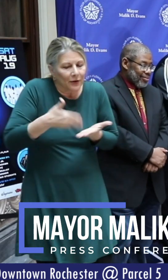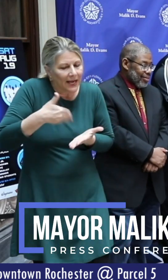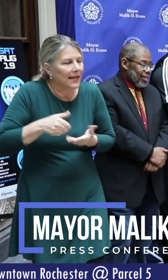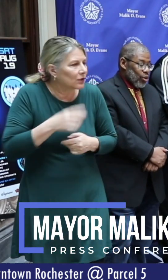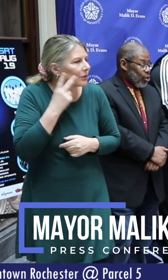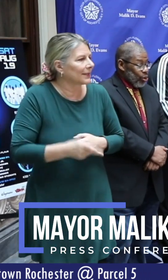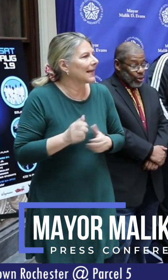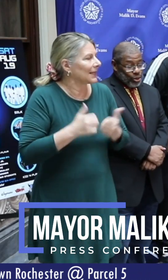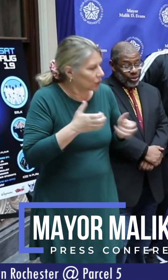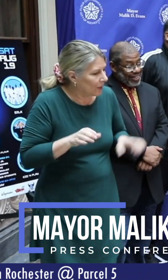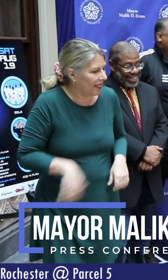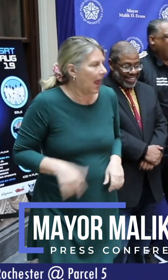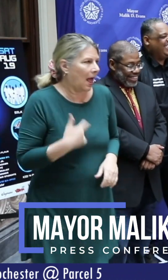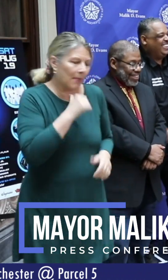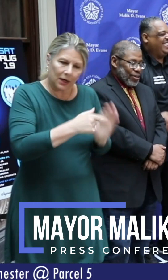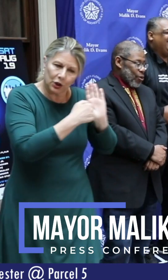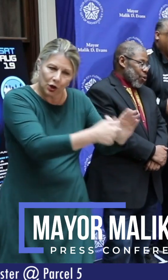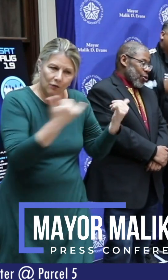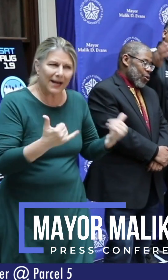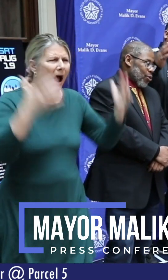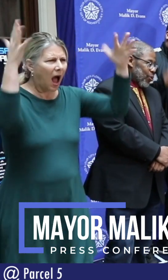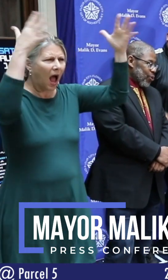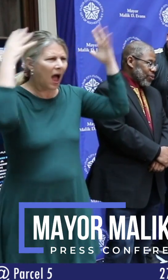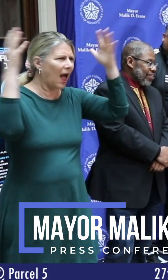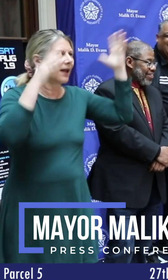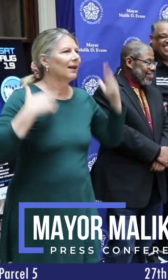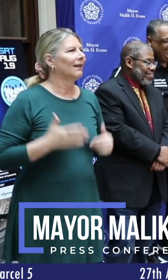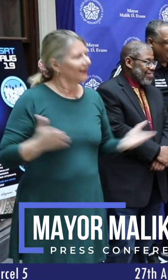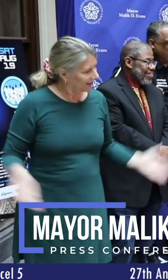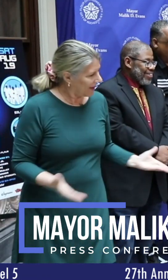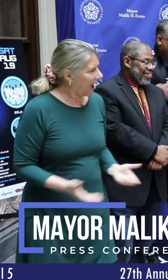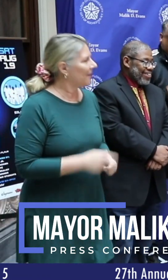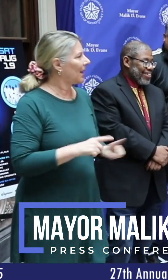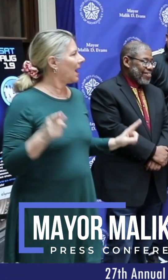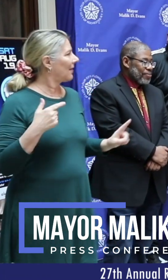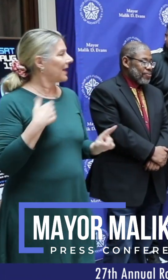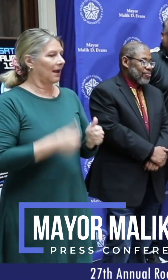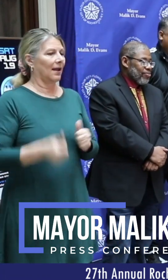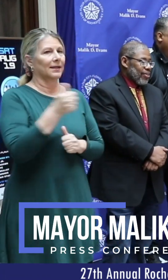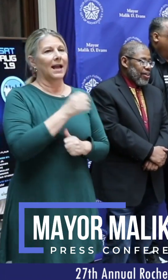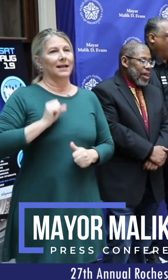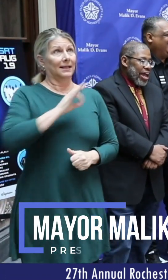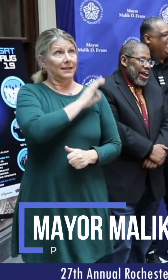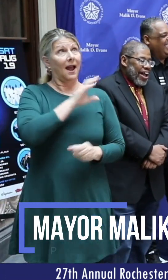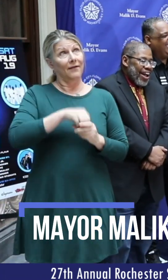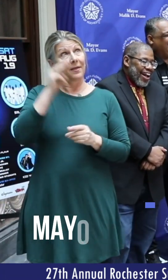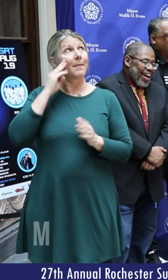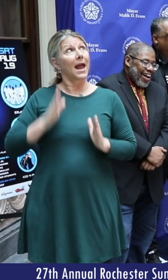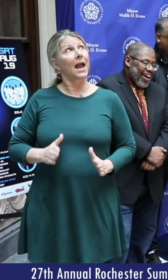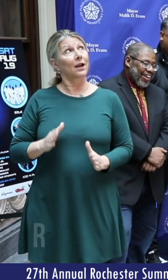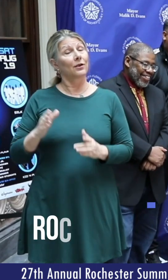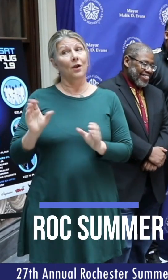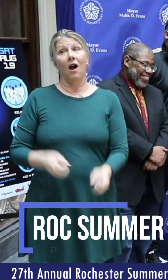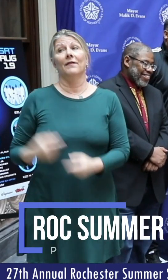that. I'm not gonna demonstrate that, because I'm wearing that. But the executive staff in the mayor's office, I've had them